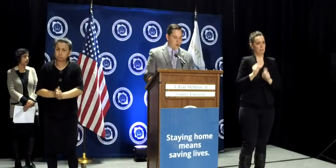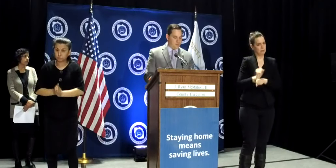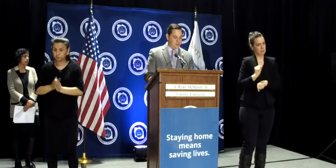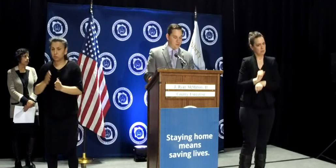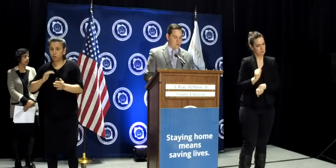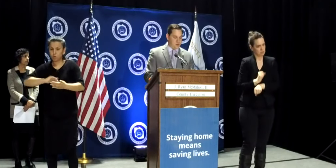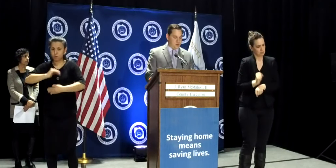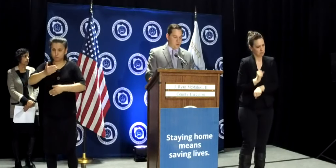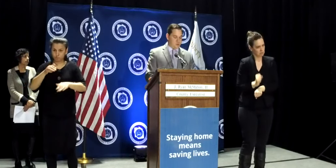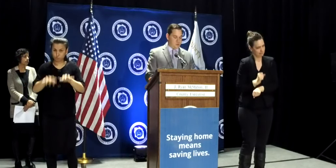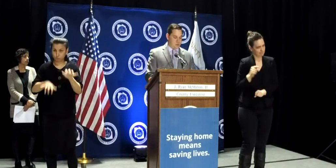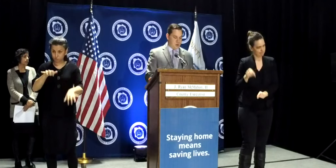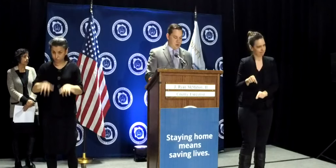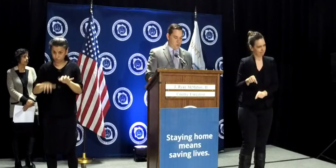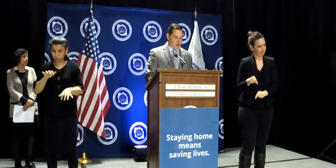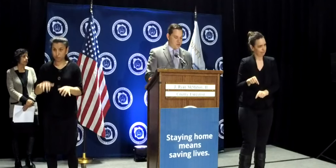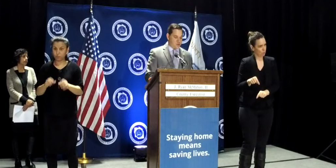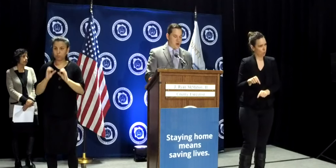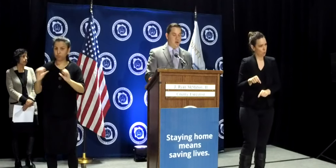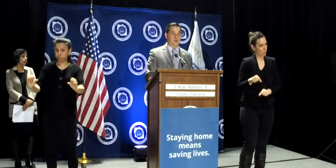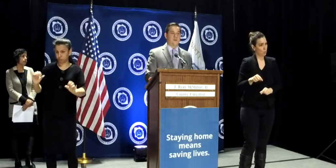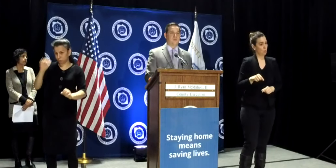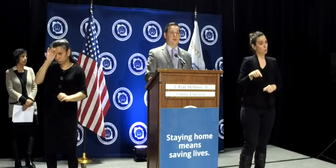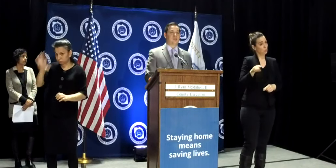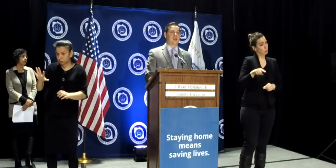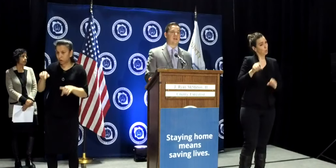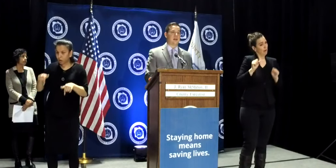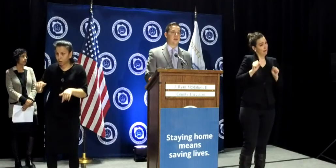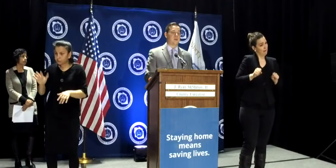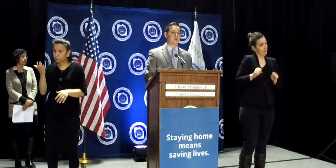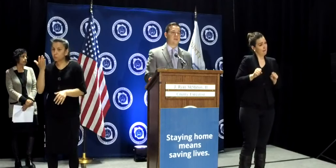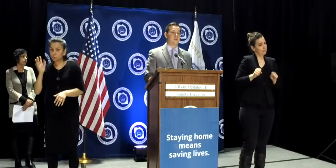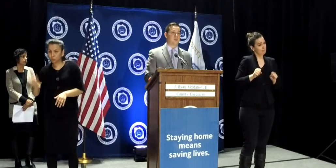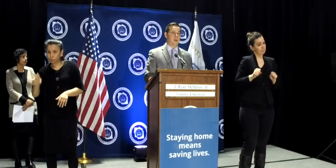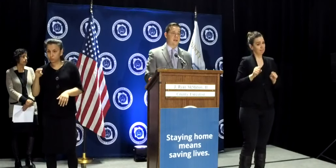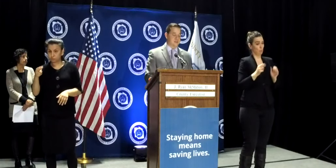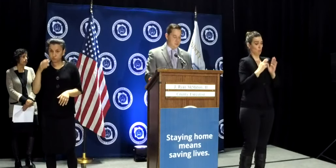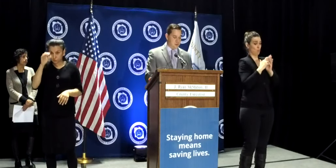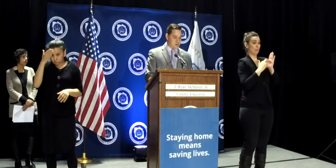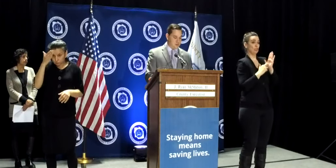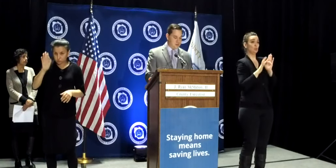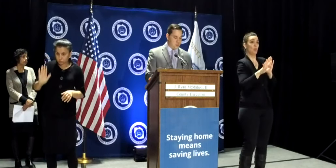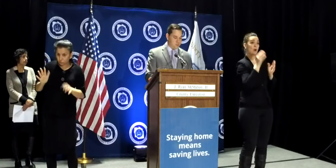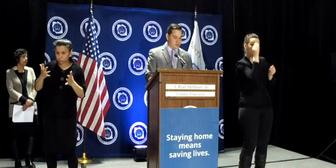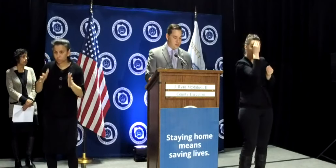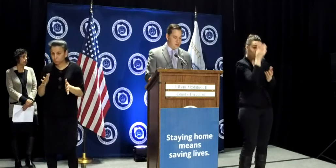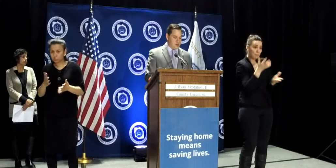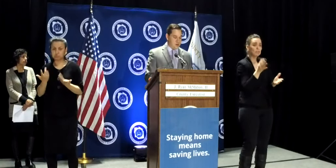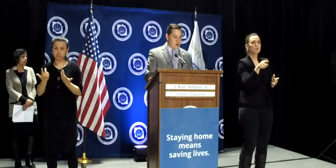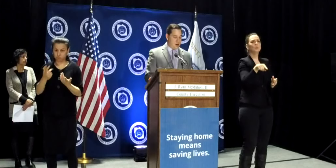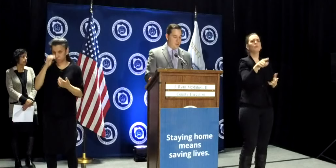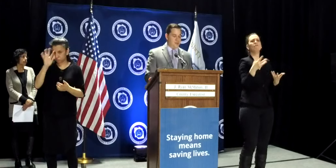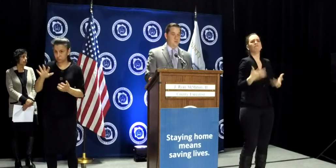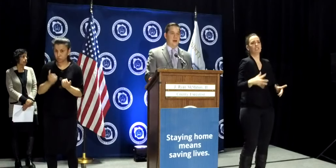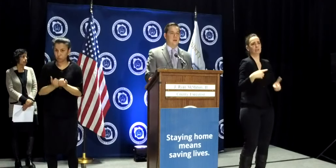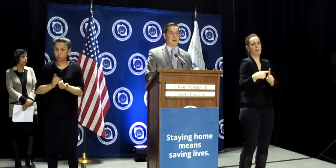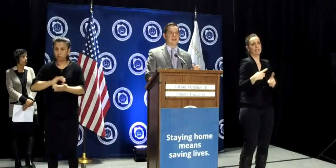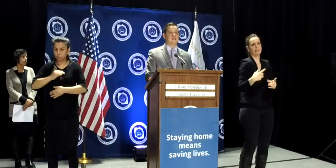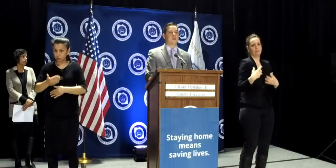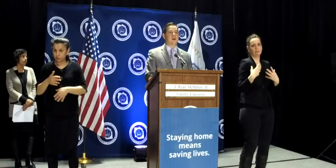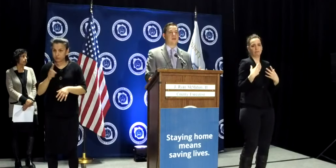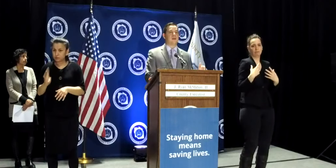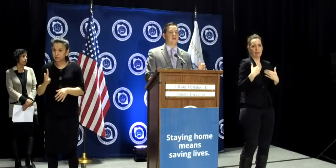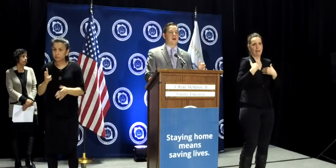health department to register all your information on a daily basis if you're positive with this. This helps us. This will